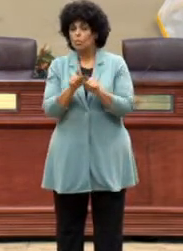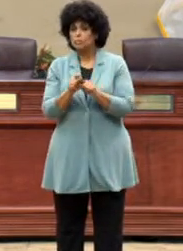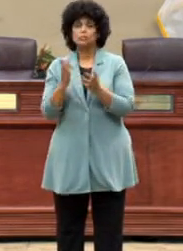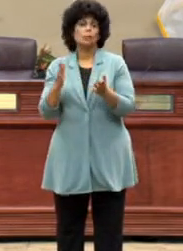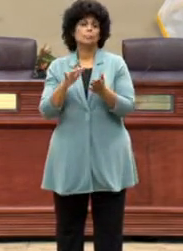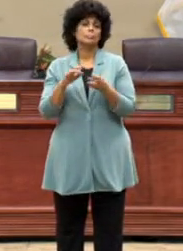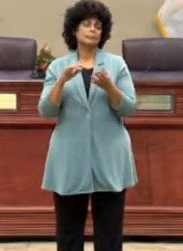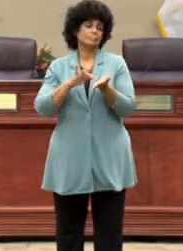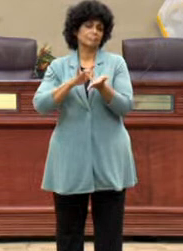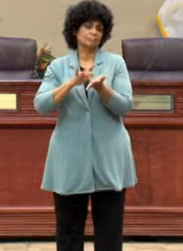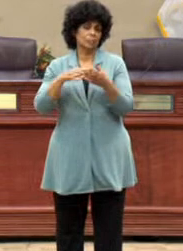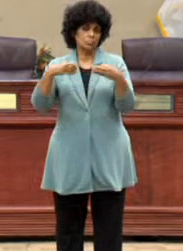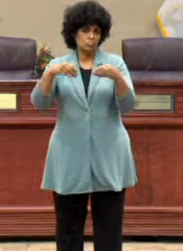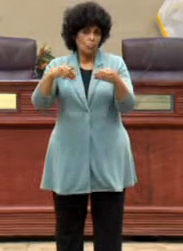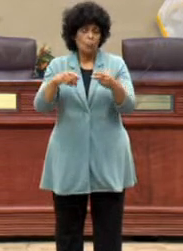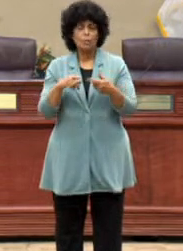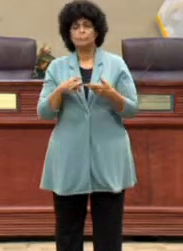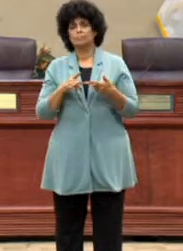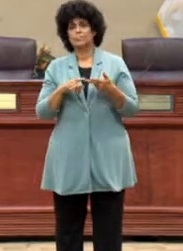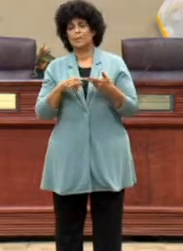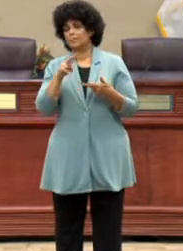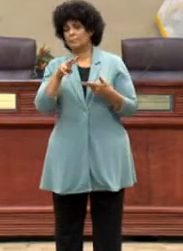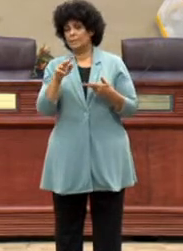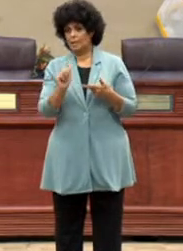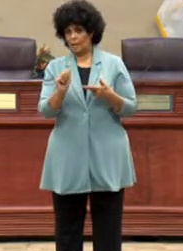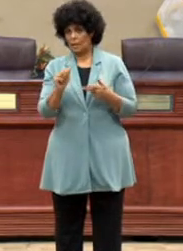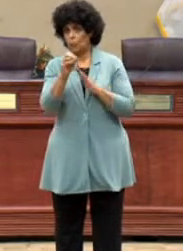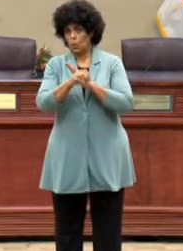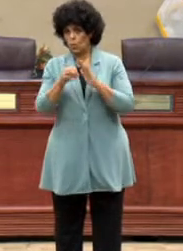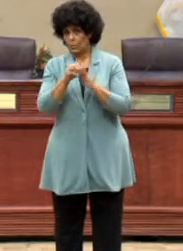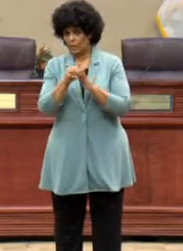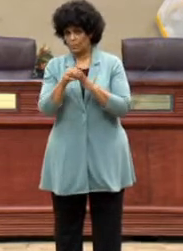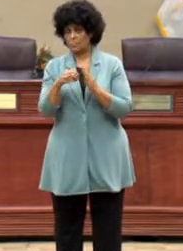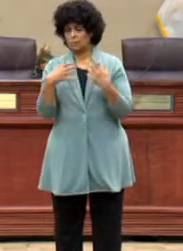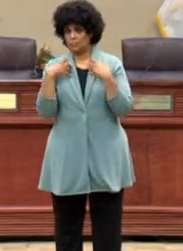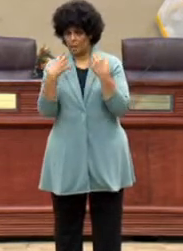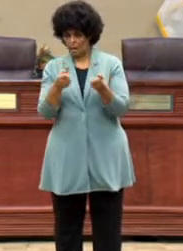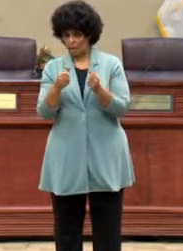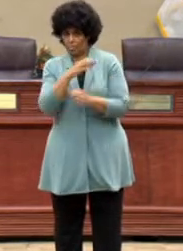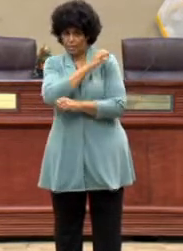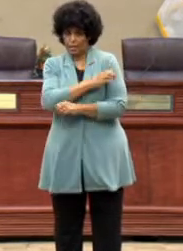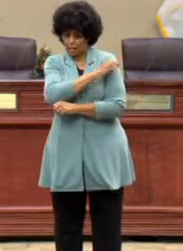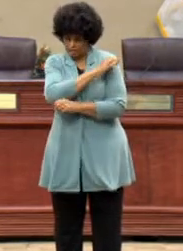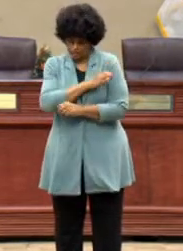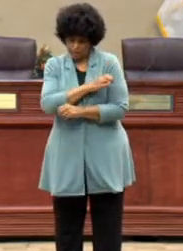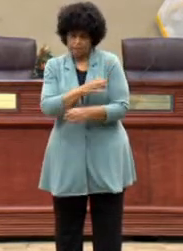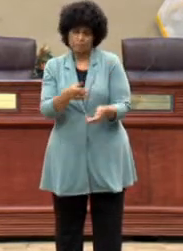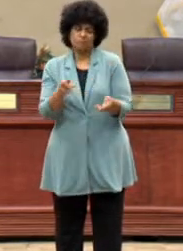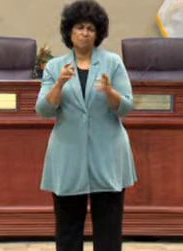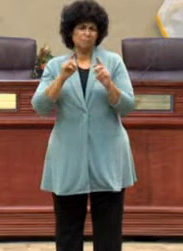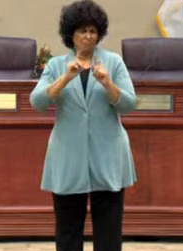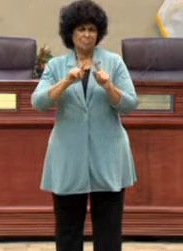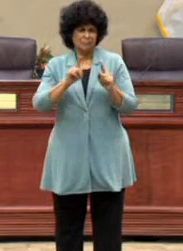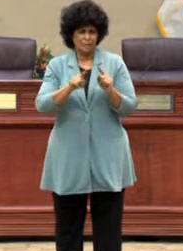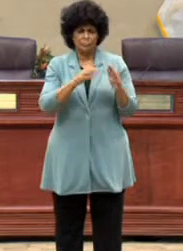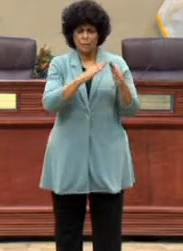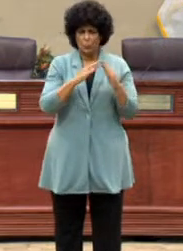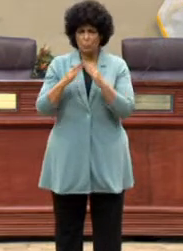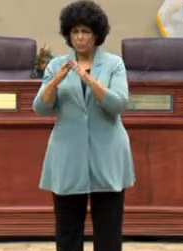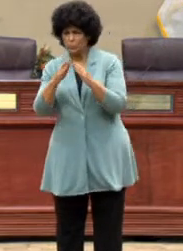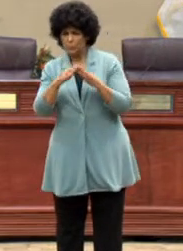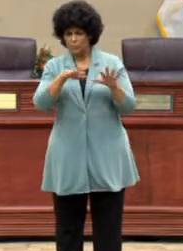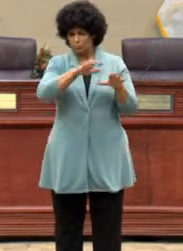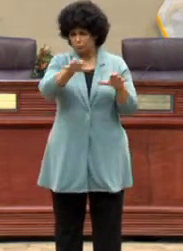pharmacies, at the VA Orlando Health Care Clinic, and various other community sites